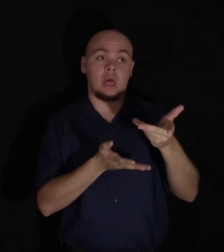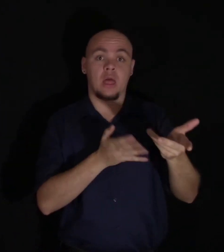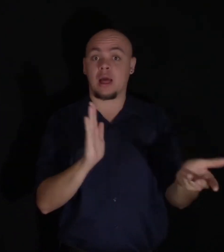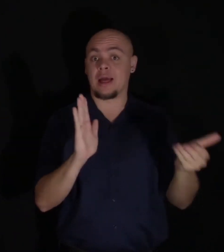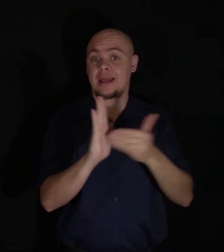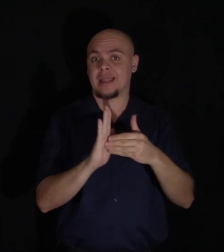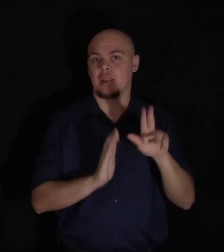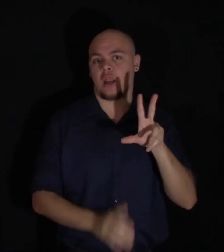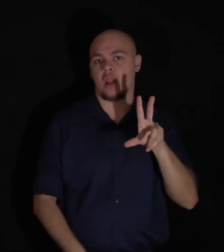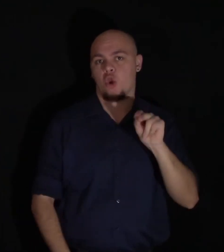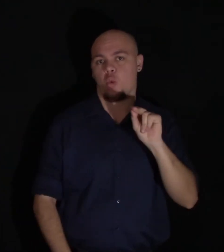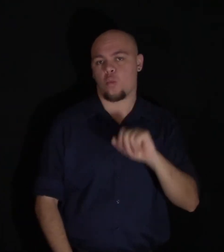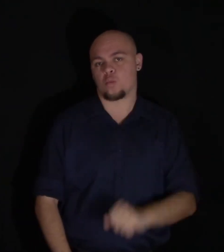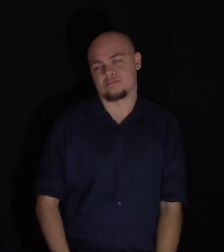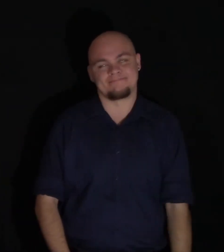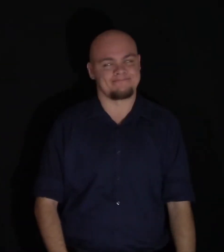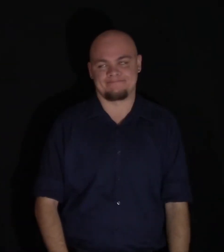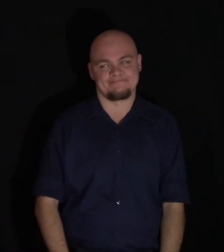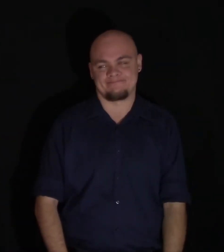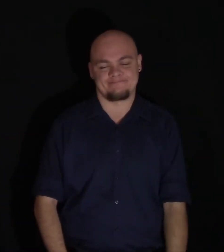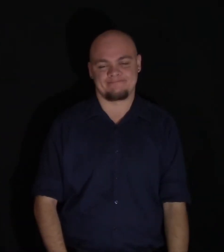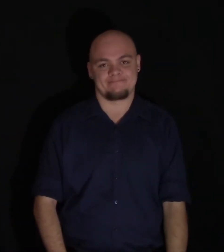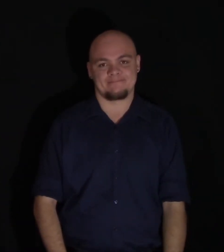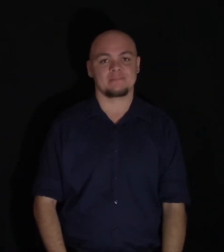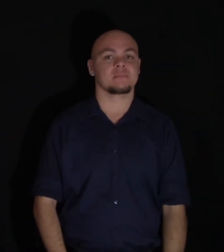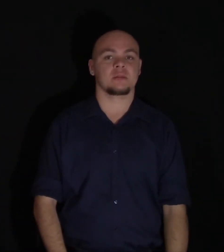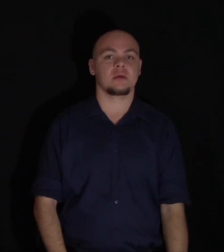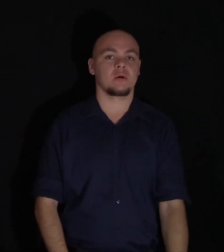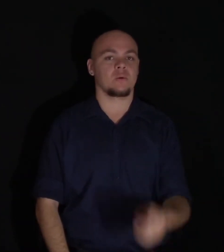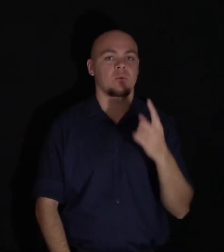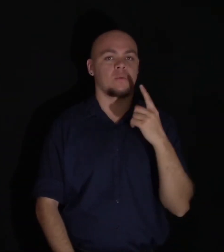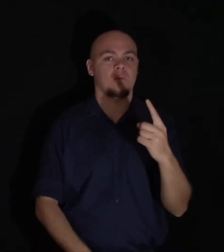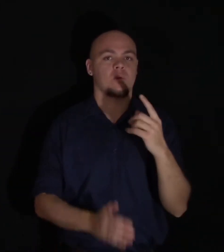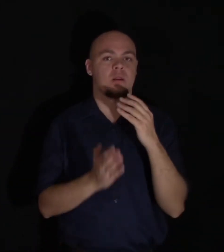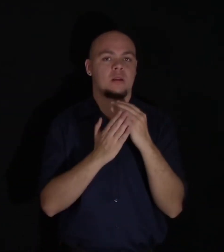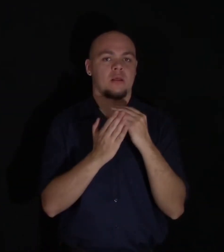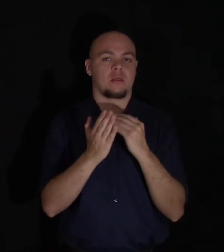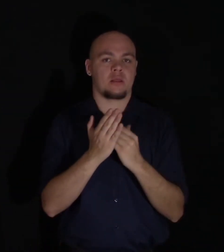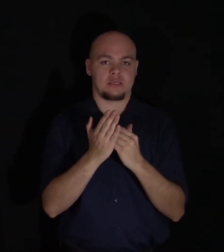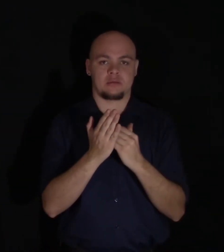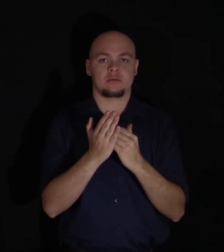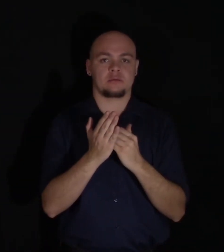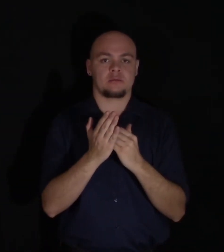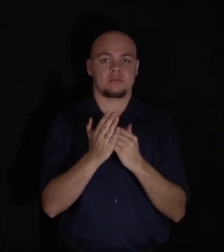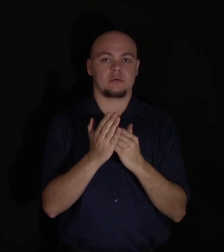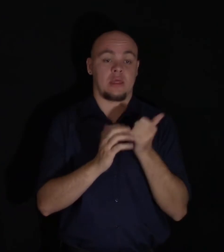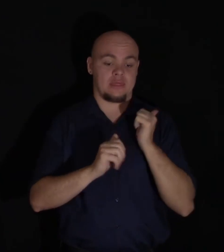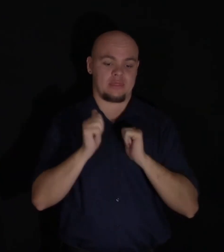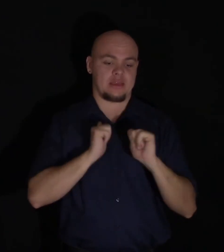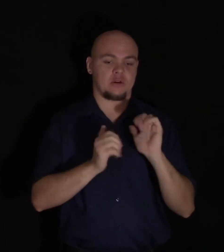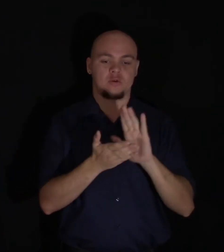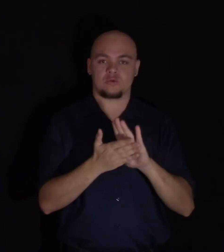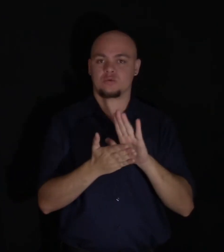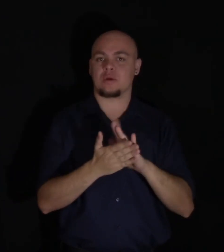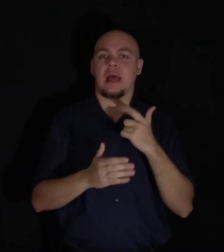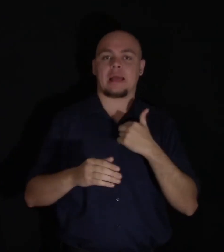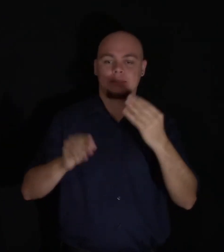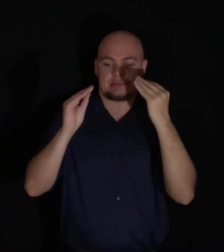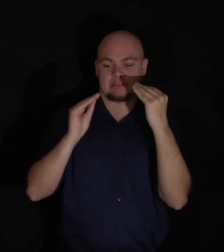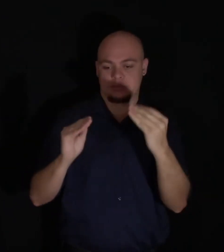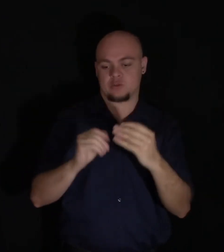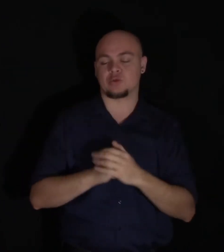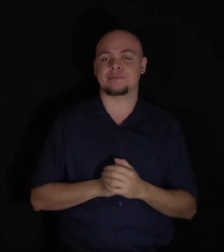No. And that's one of the lessons that I try to teach theater school kids, the kids who come